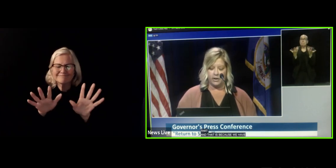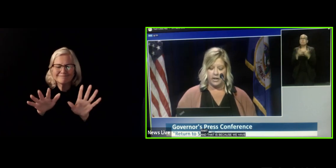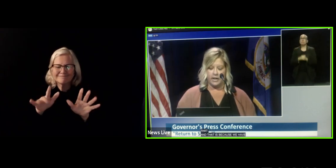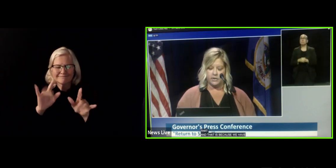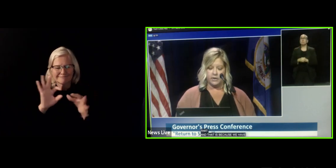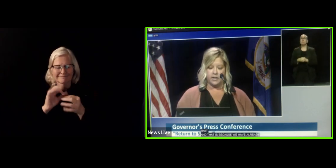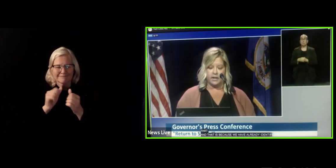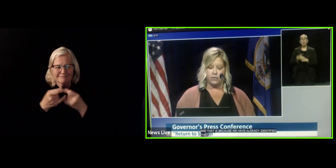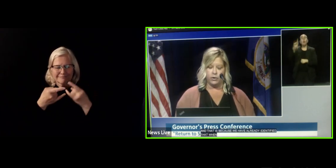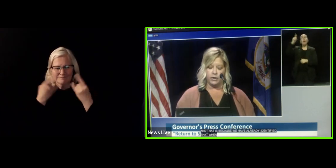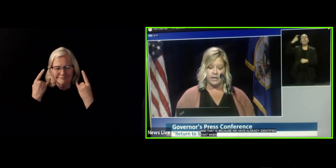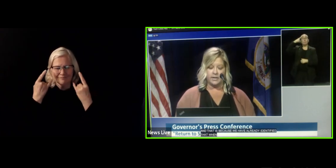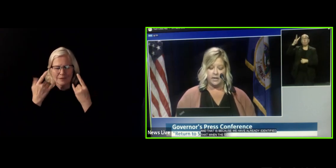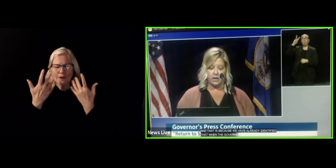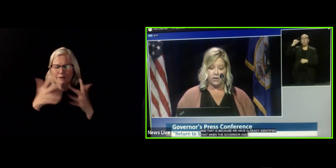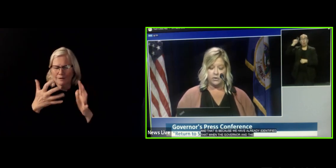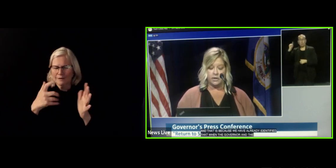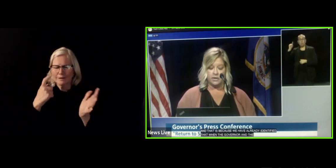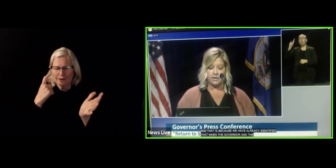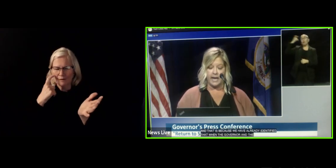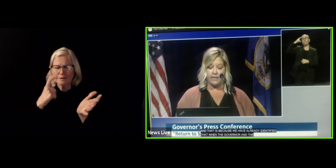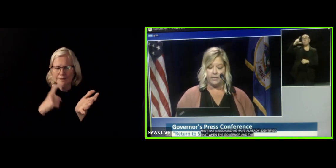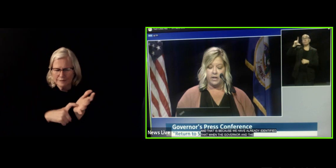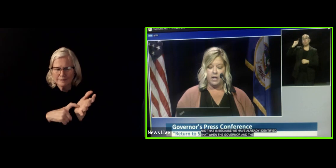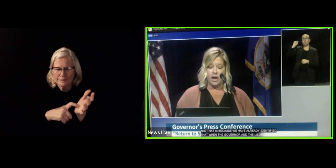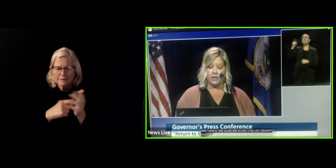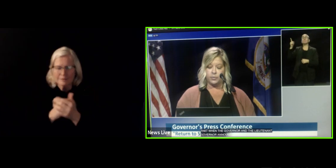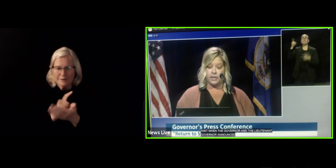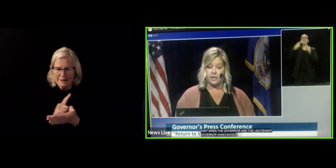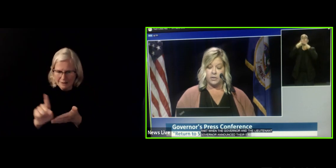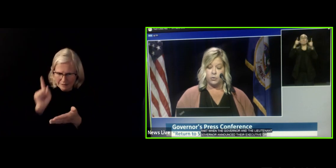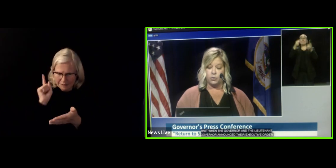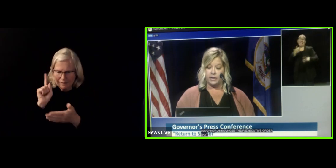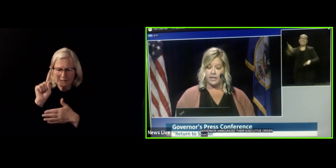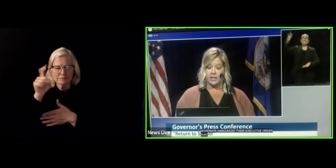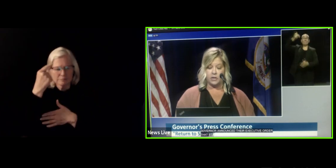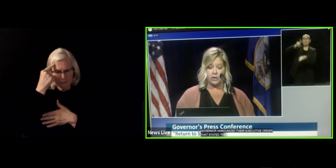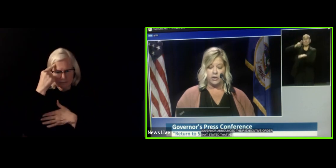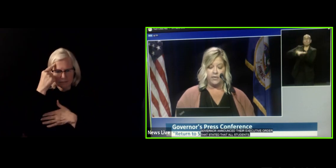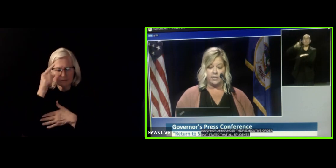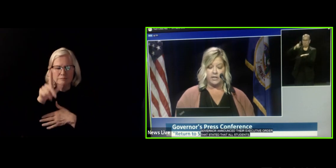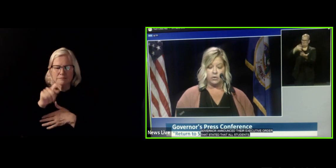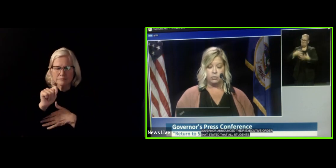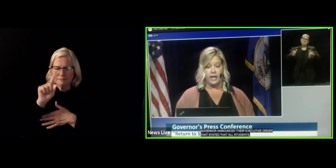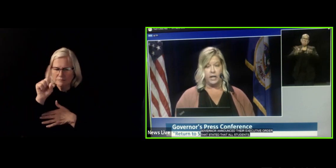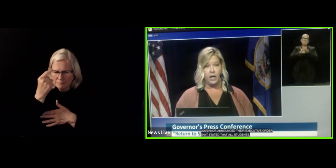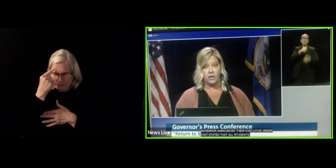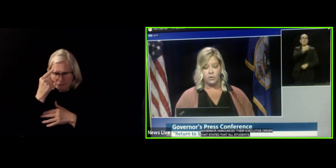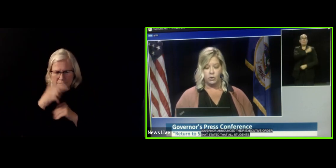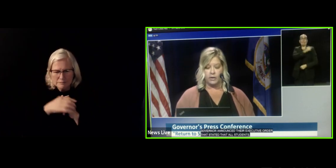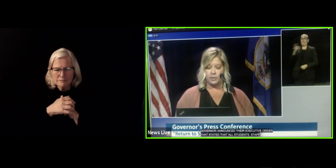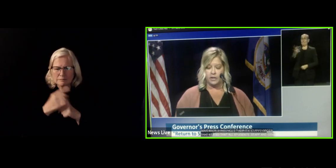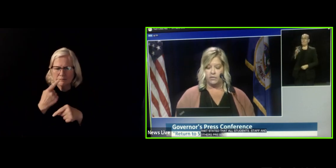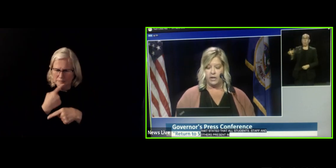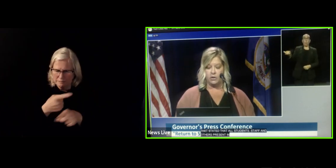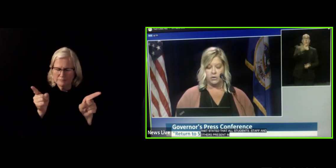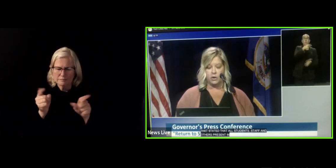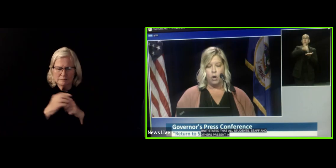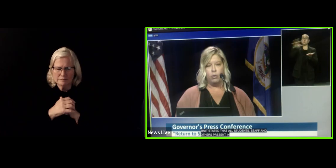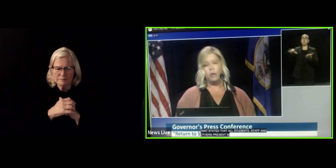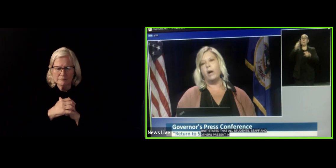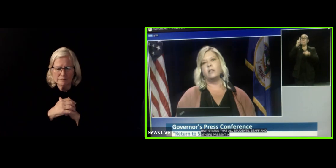governor announced their executive order that stated that all students, staff, and others present in school buildings and district offices or riding on school transportation